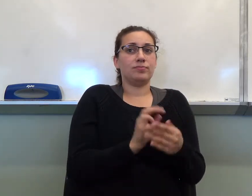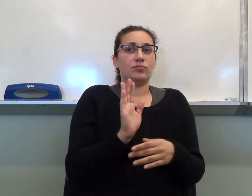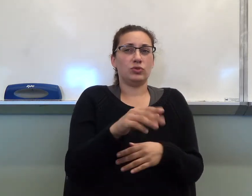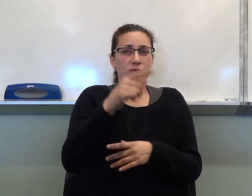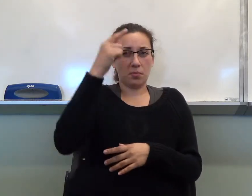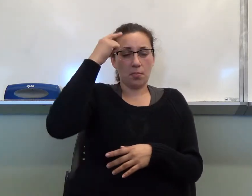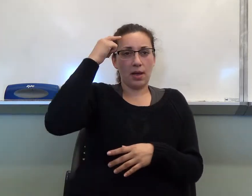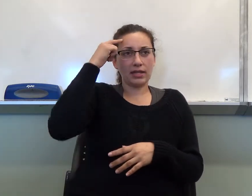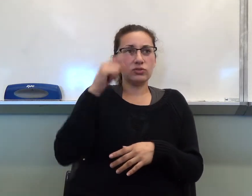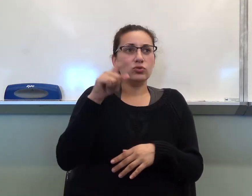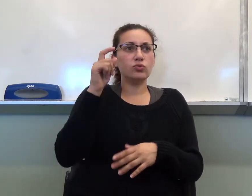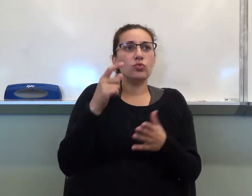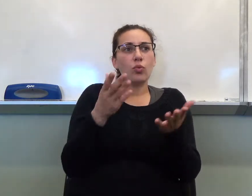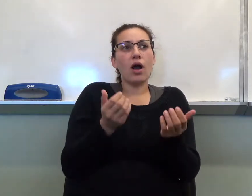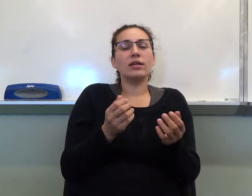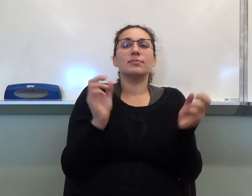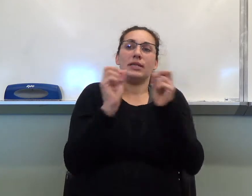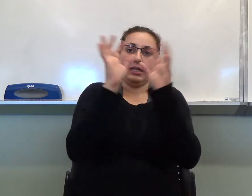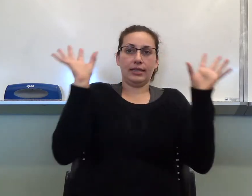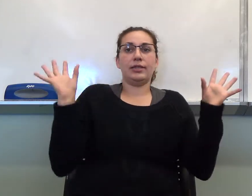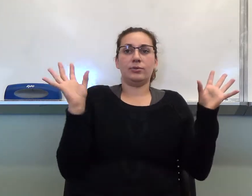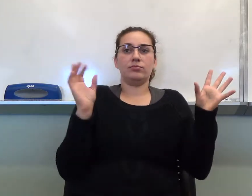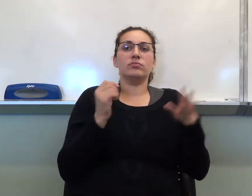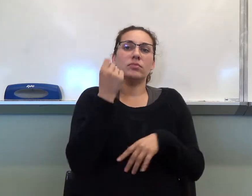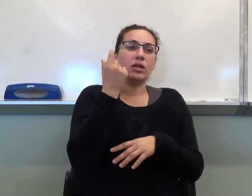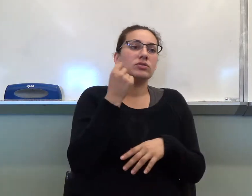clear about what you're given here. So let's do that.